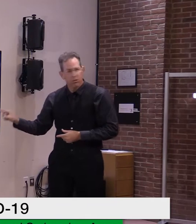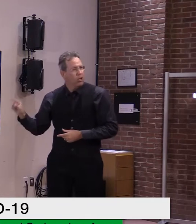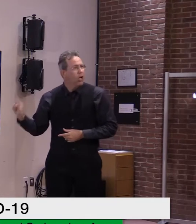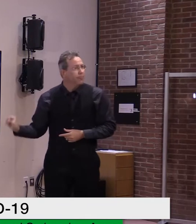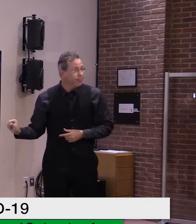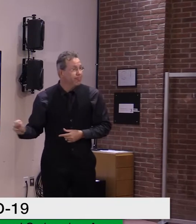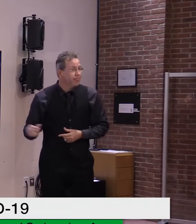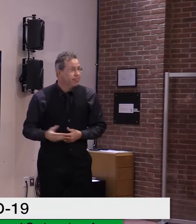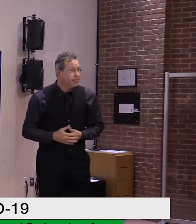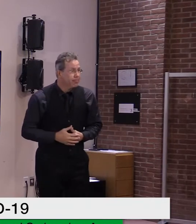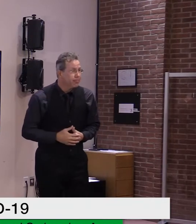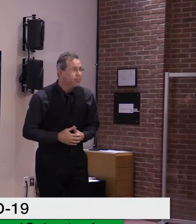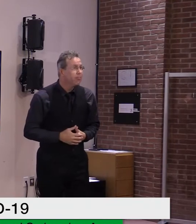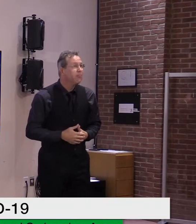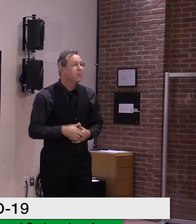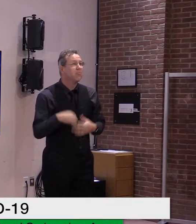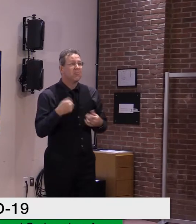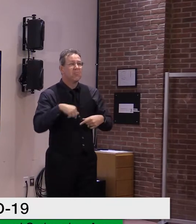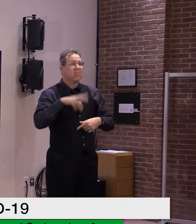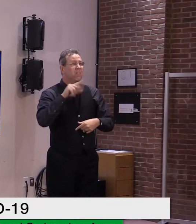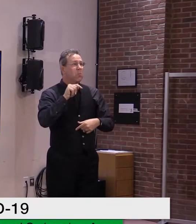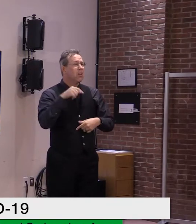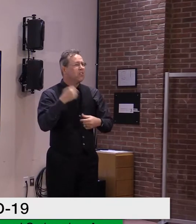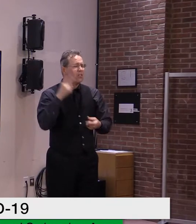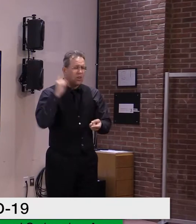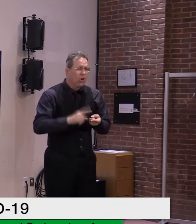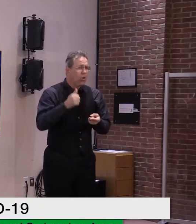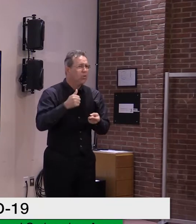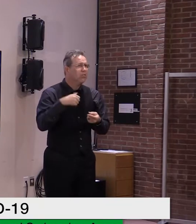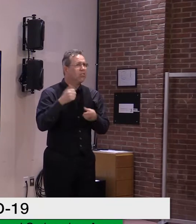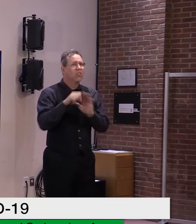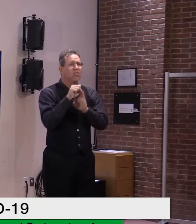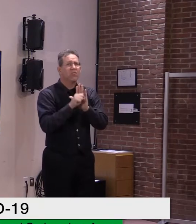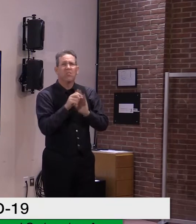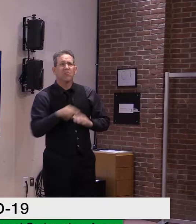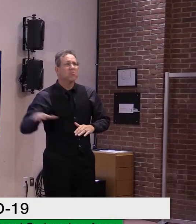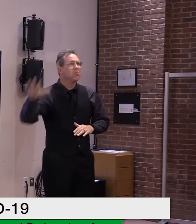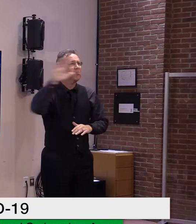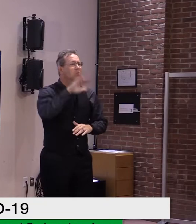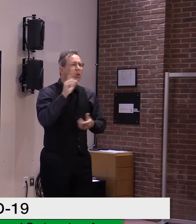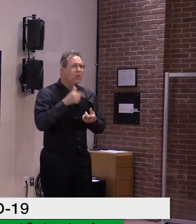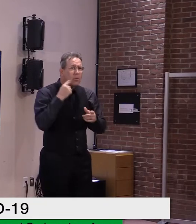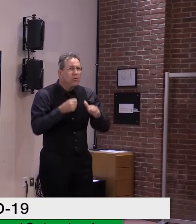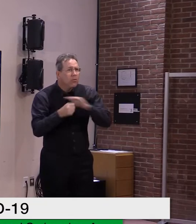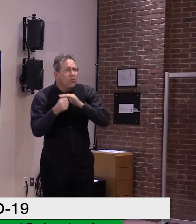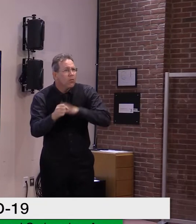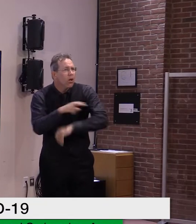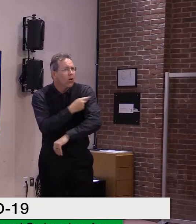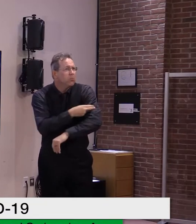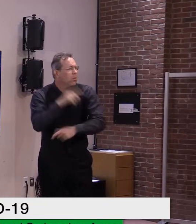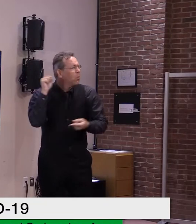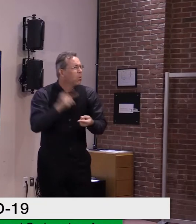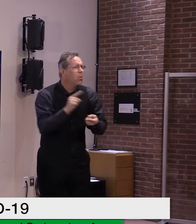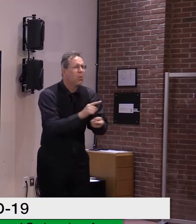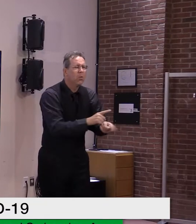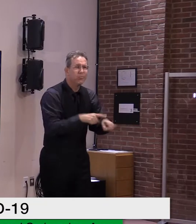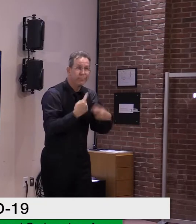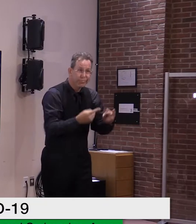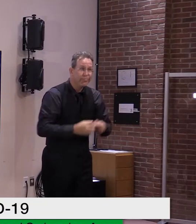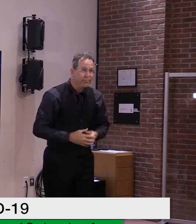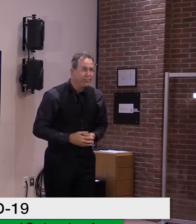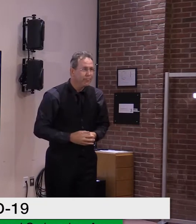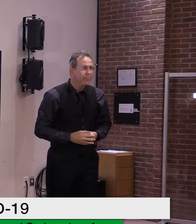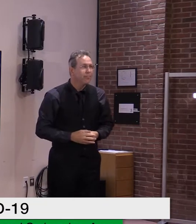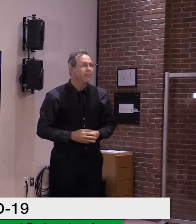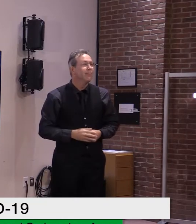in Vermont maintaining the lowest hospitalization rate in the country. In fact, this week we frequently reported 0 patients